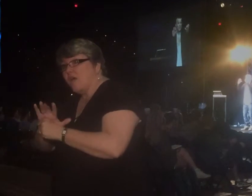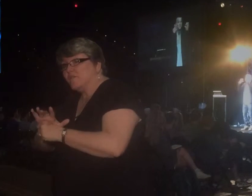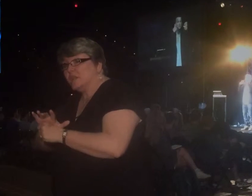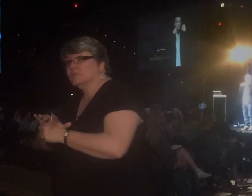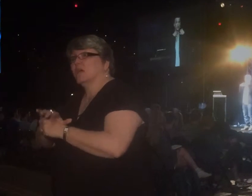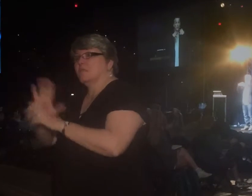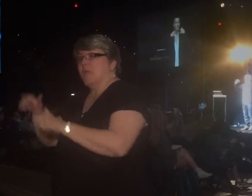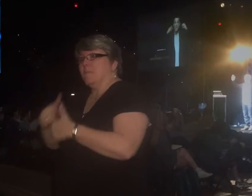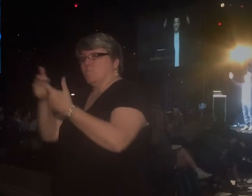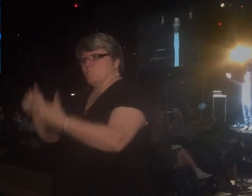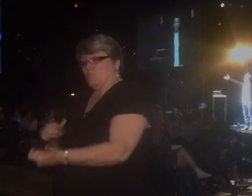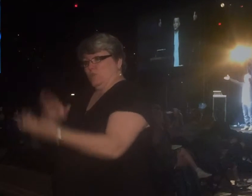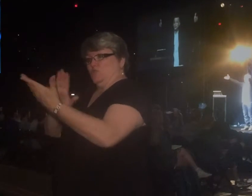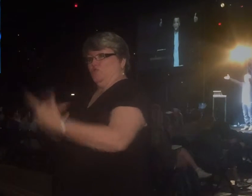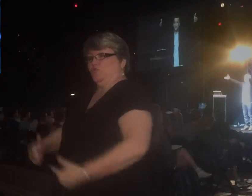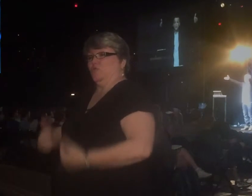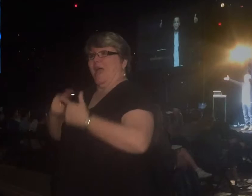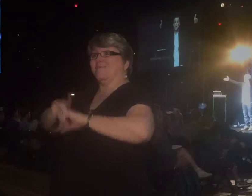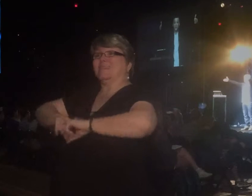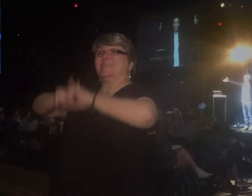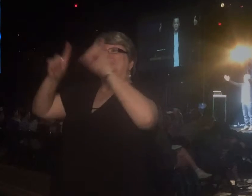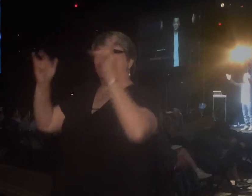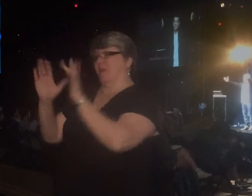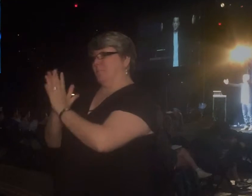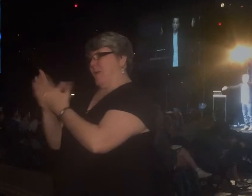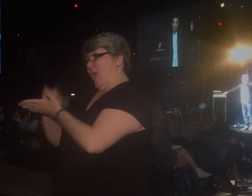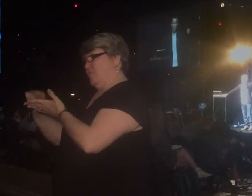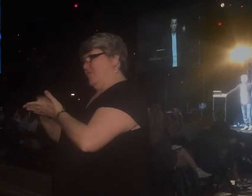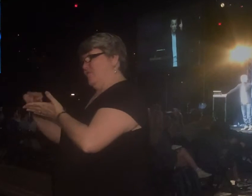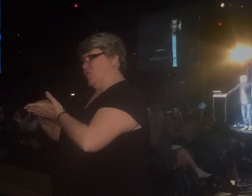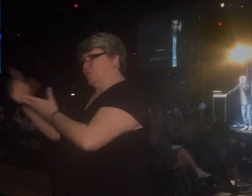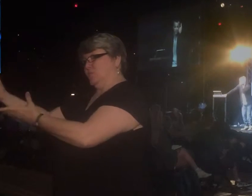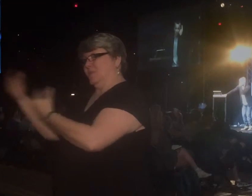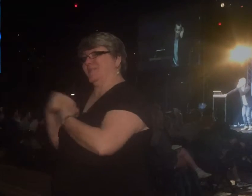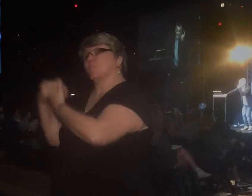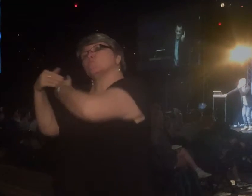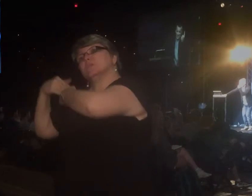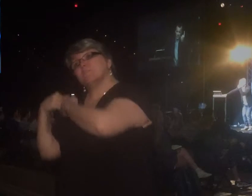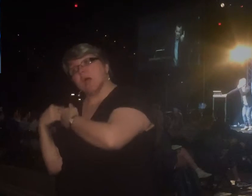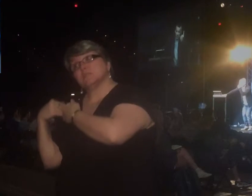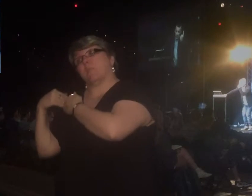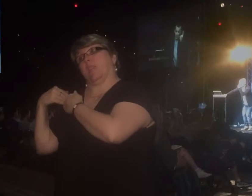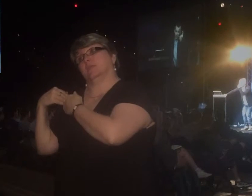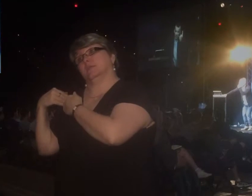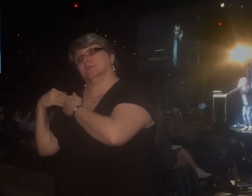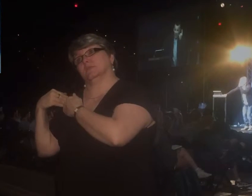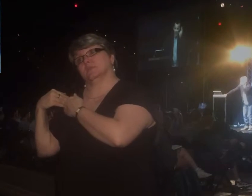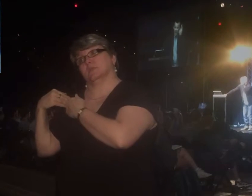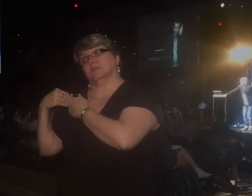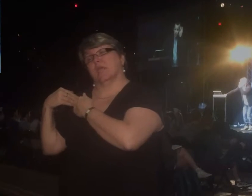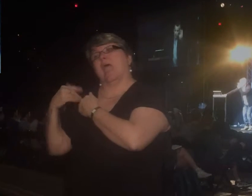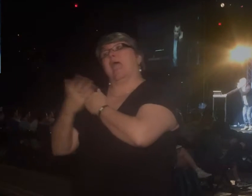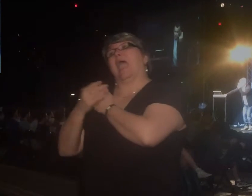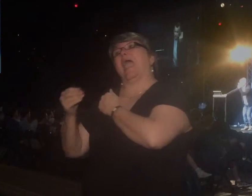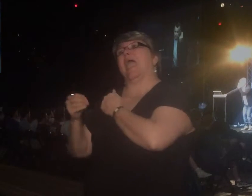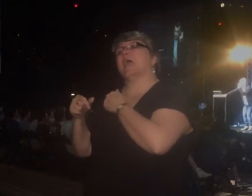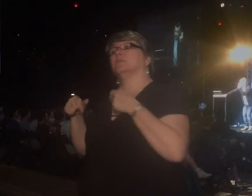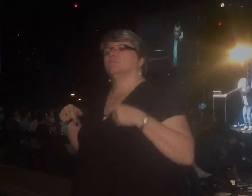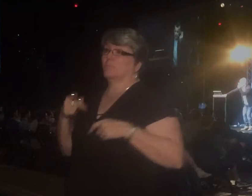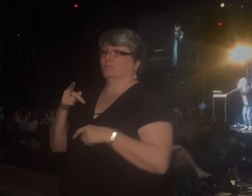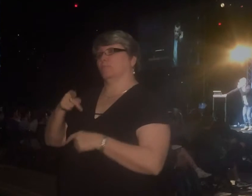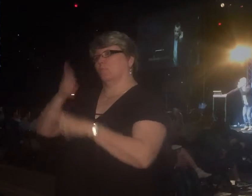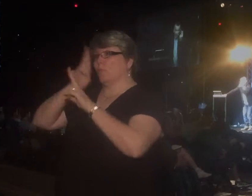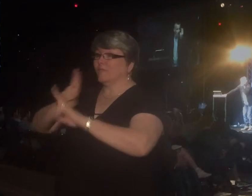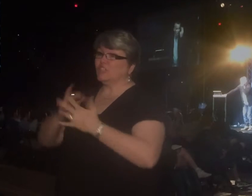with one another, that brings into your life a whole different set of Bible verses that bring with them responsibilities